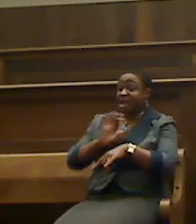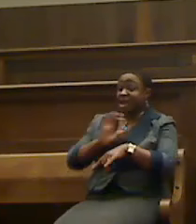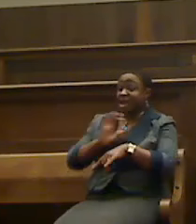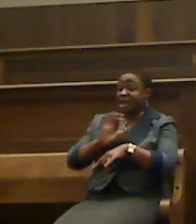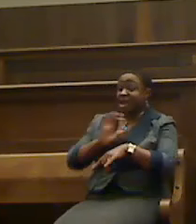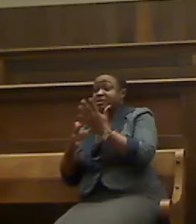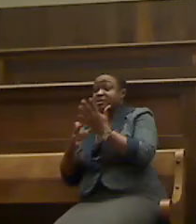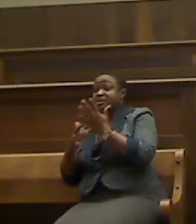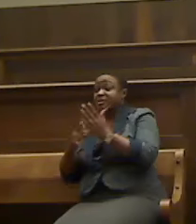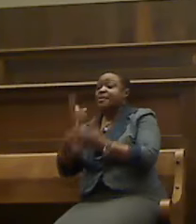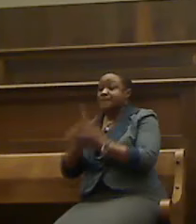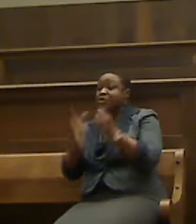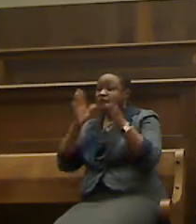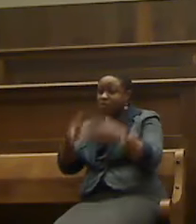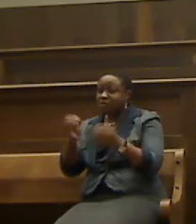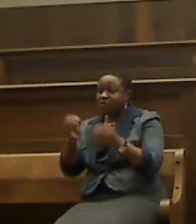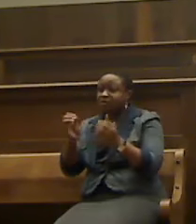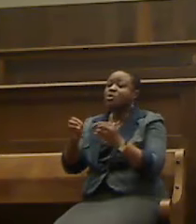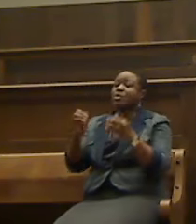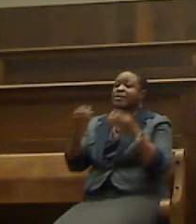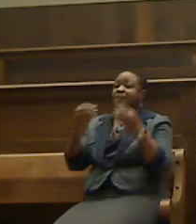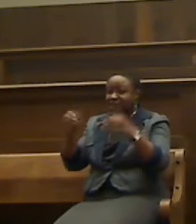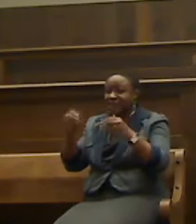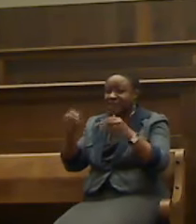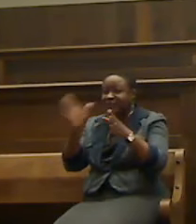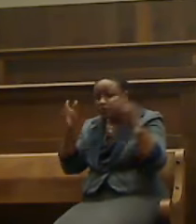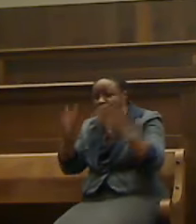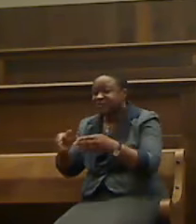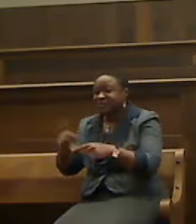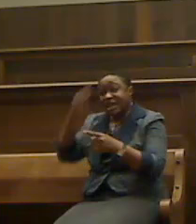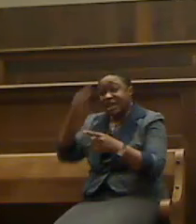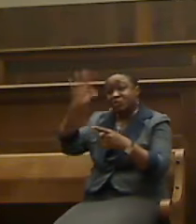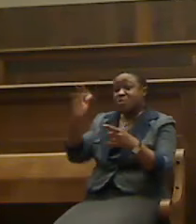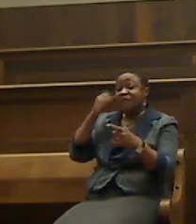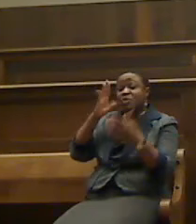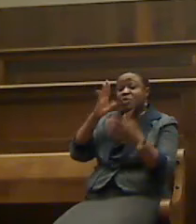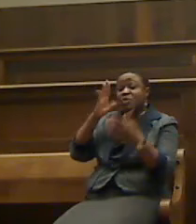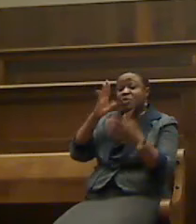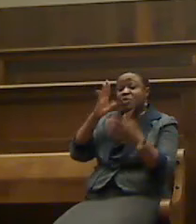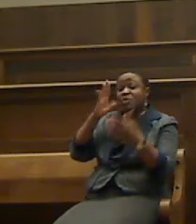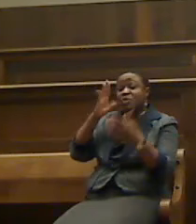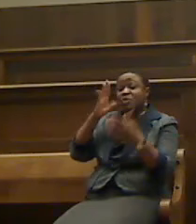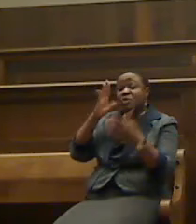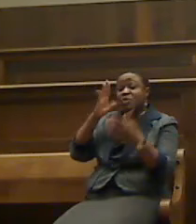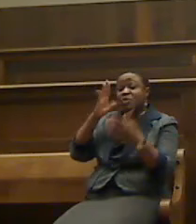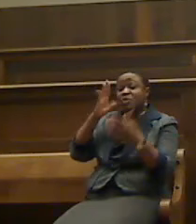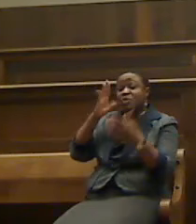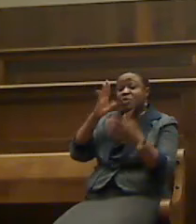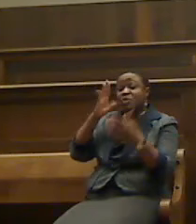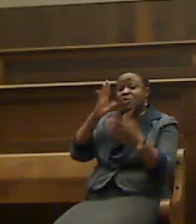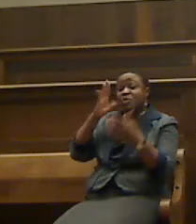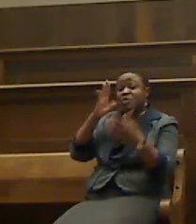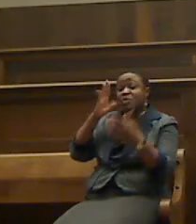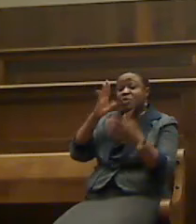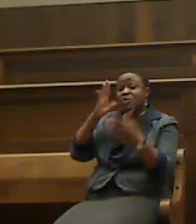focusing on this more market-driven means. I don't know if it'll work, but it's very serious because this is the first GM animal